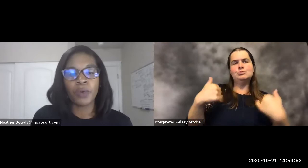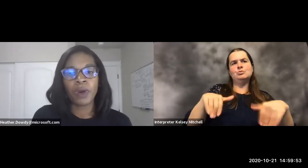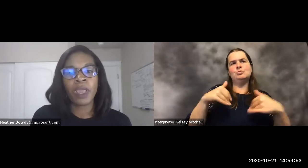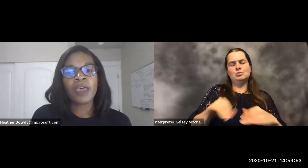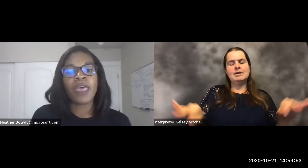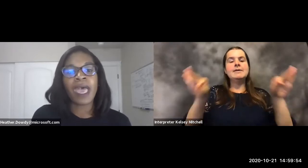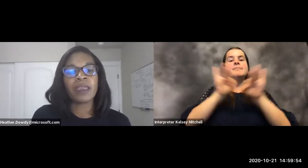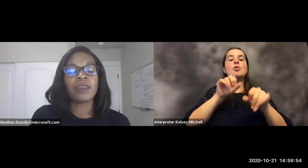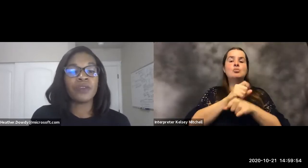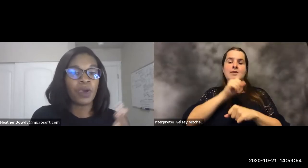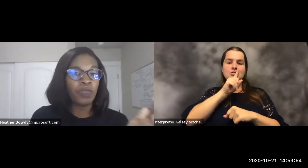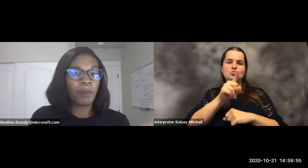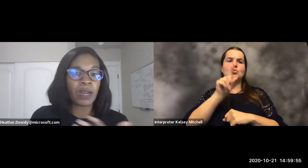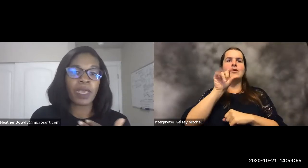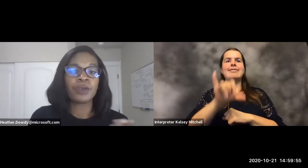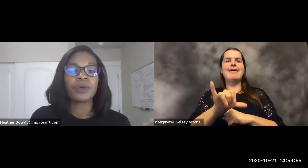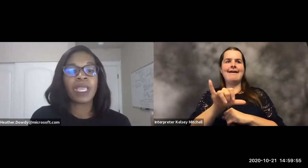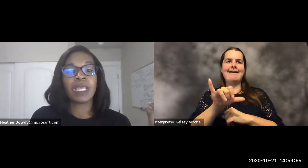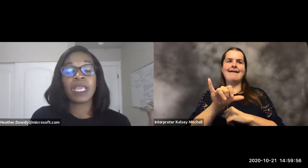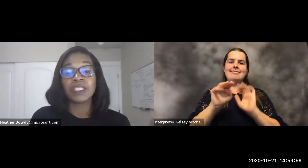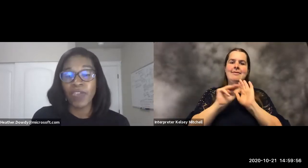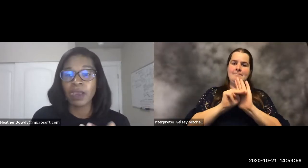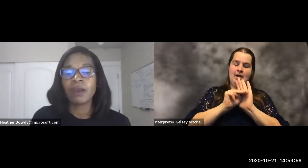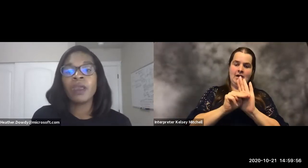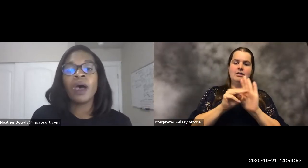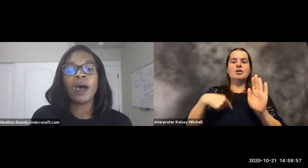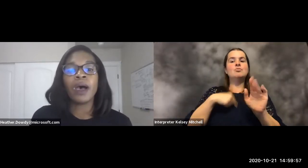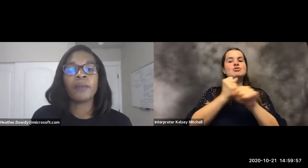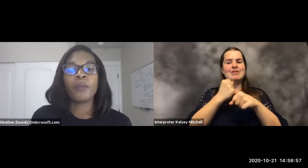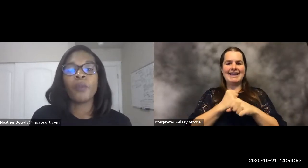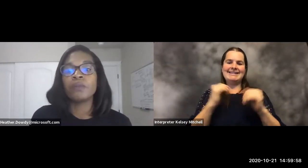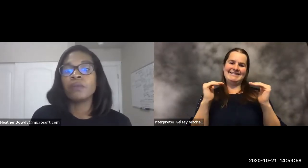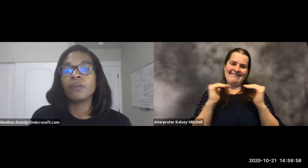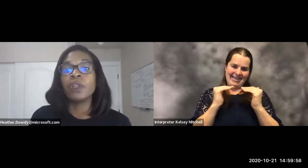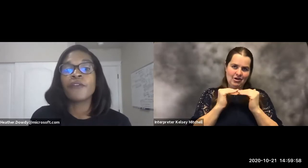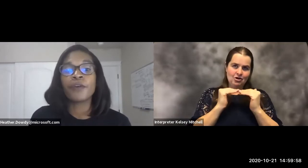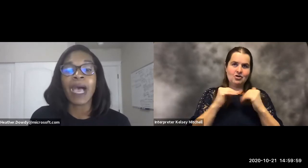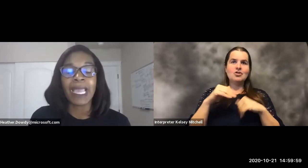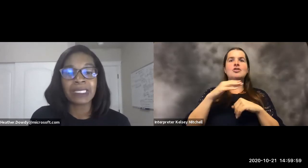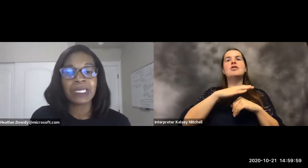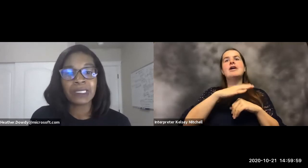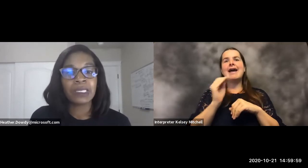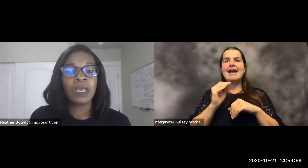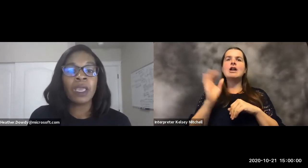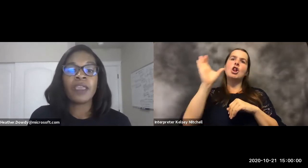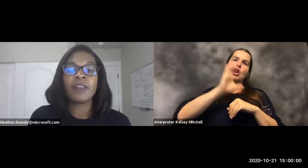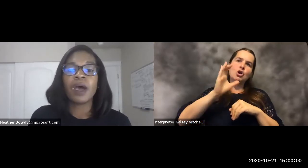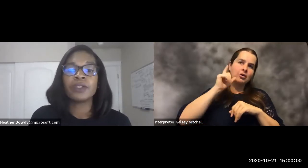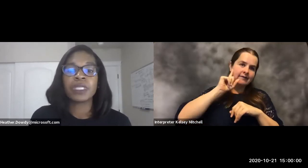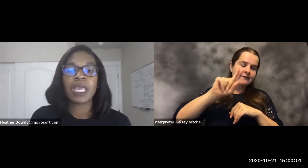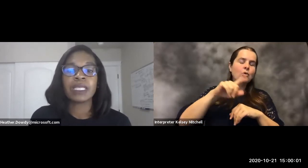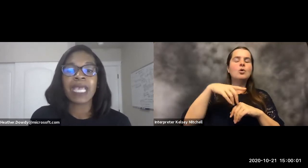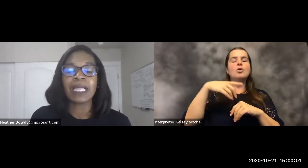make sure that, the model that you're creating is fair, look for biases,